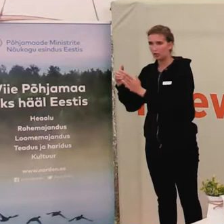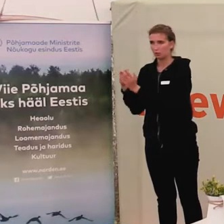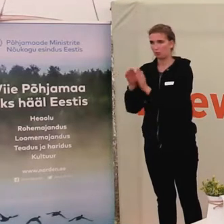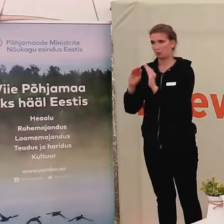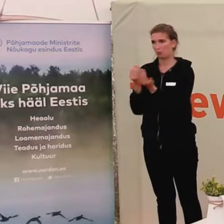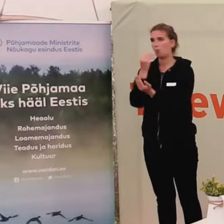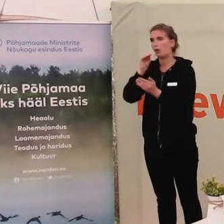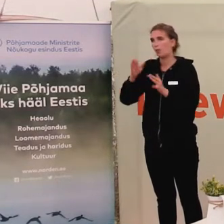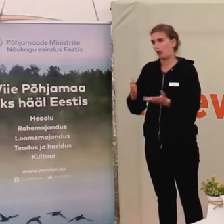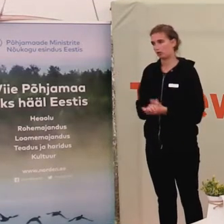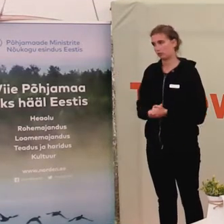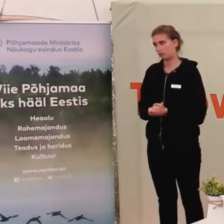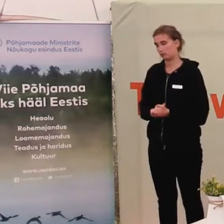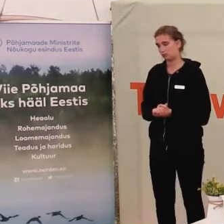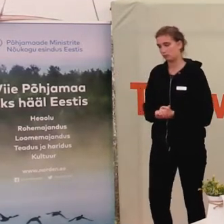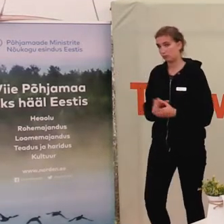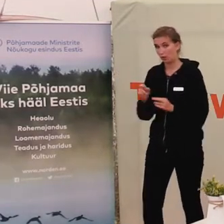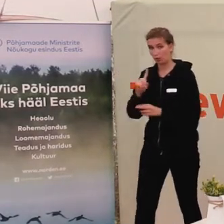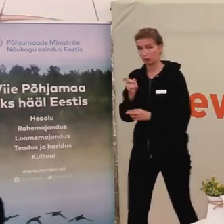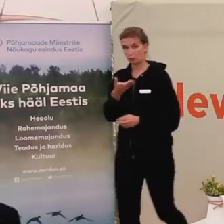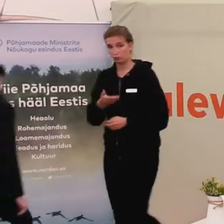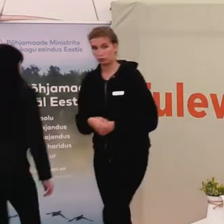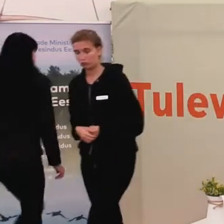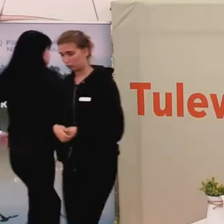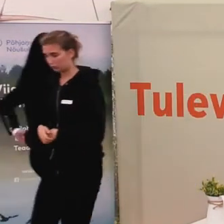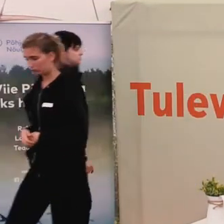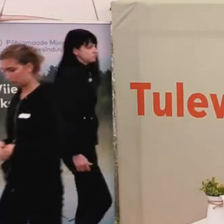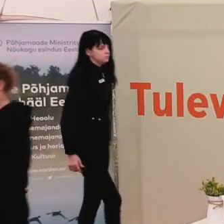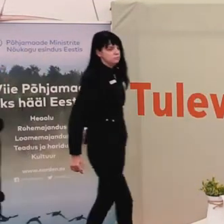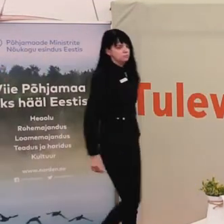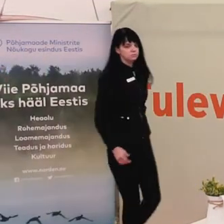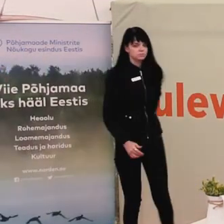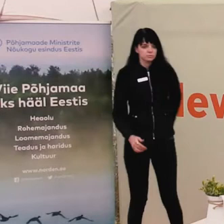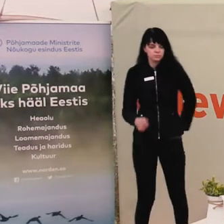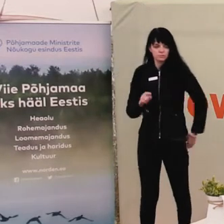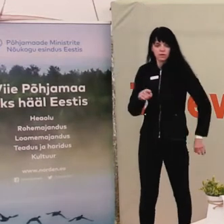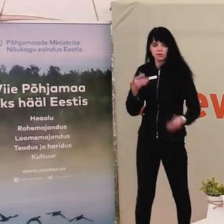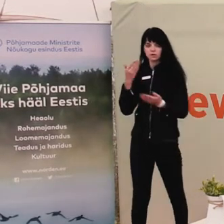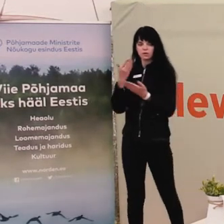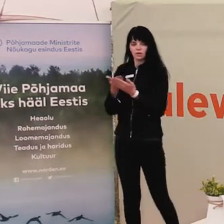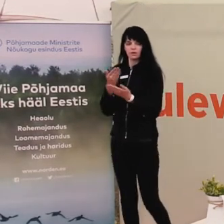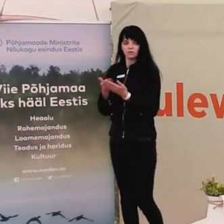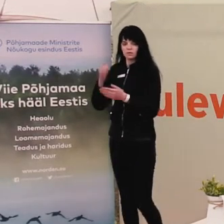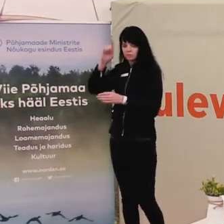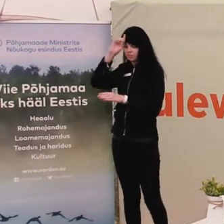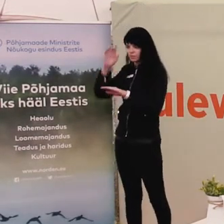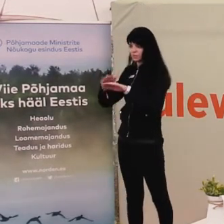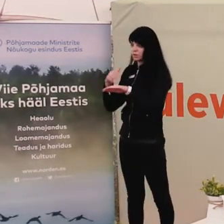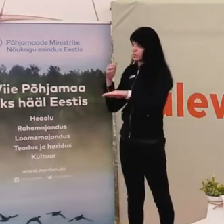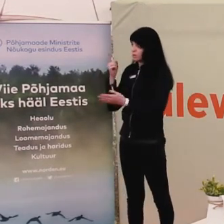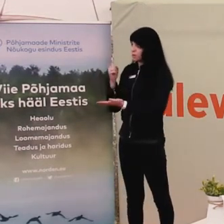technologies. Okay, question. So is it that, for example, the government should